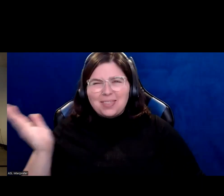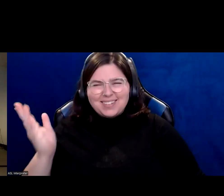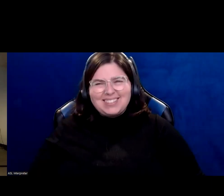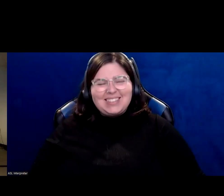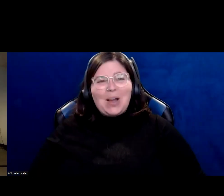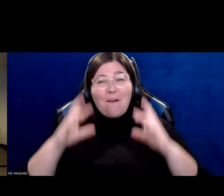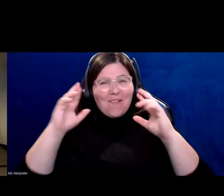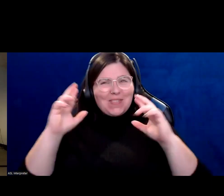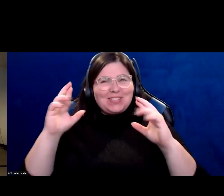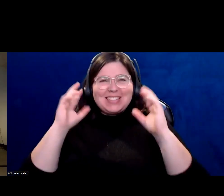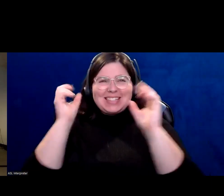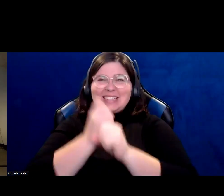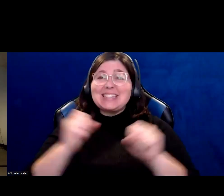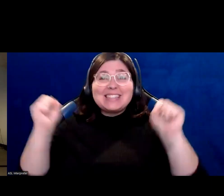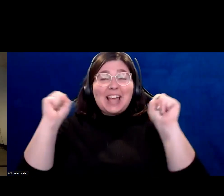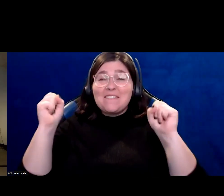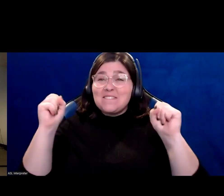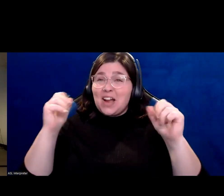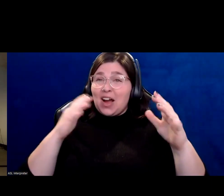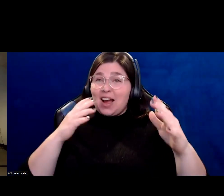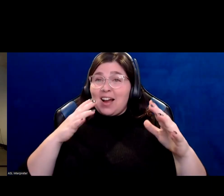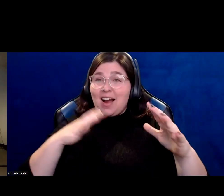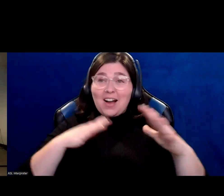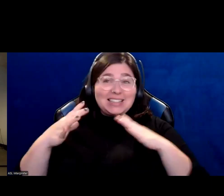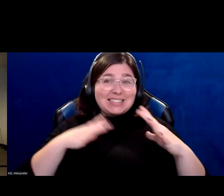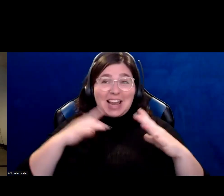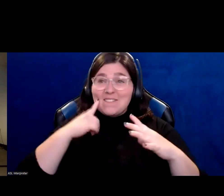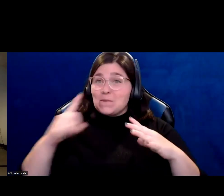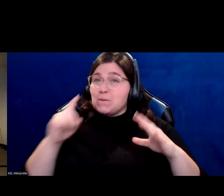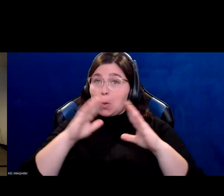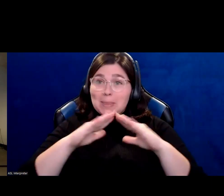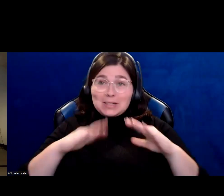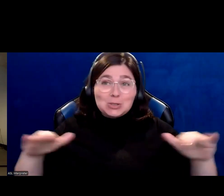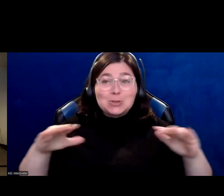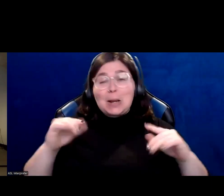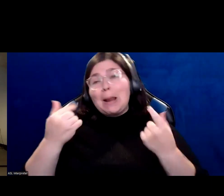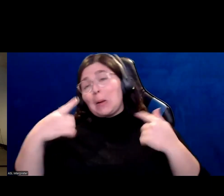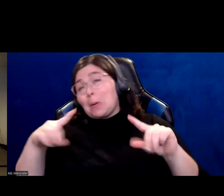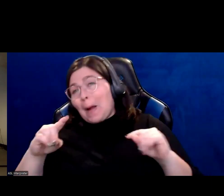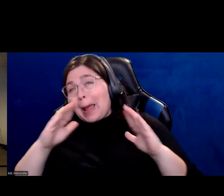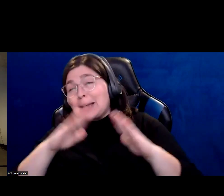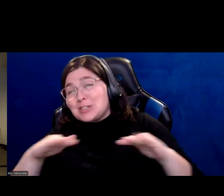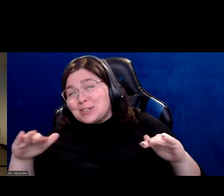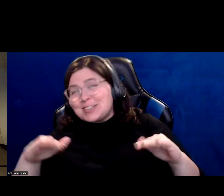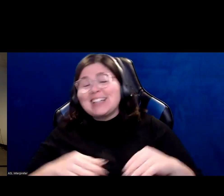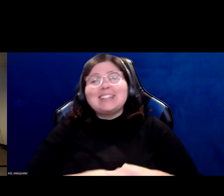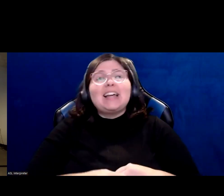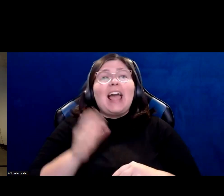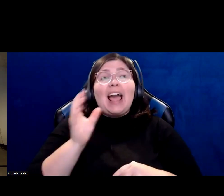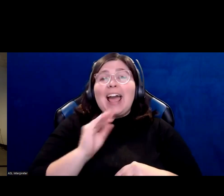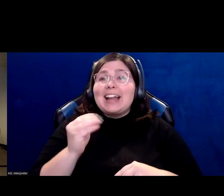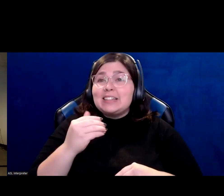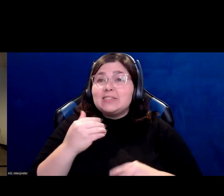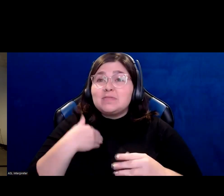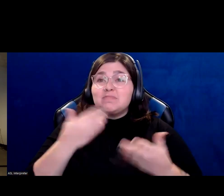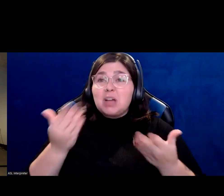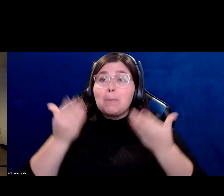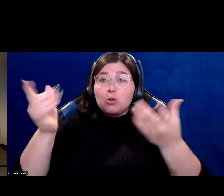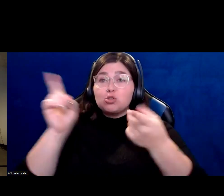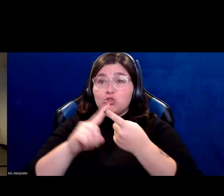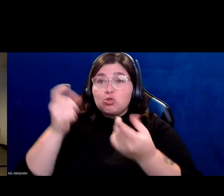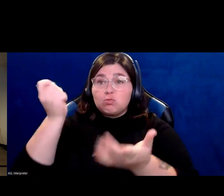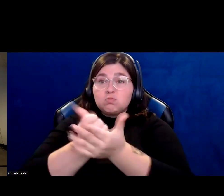a safe holiday for children and grandchildren, and have a motion to adjourn.